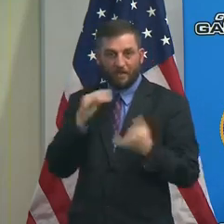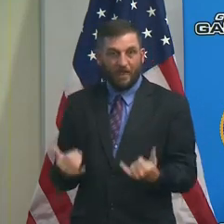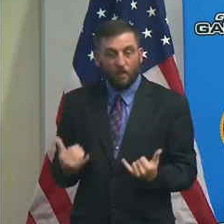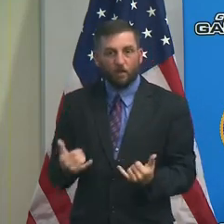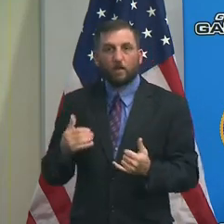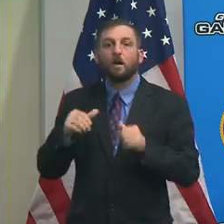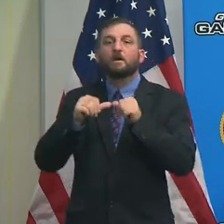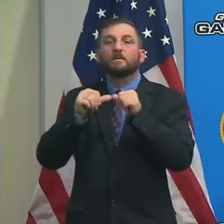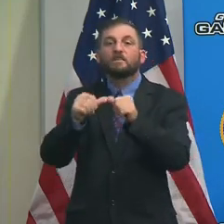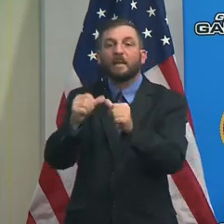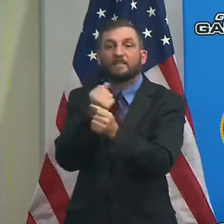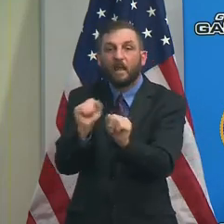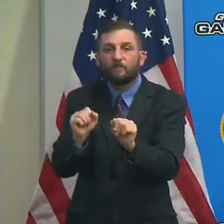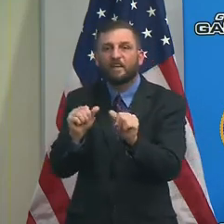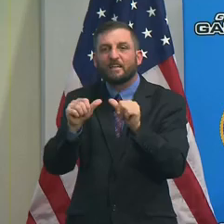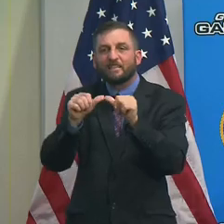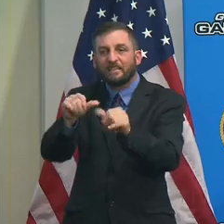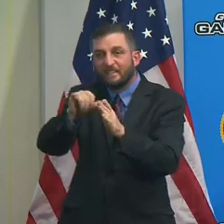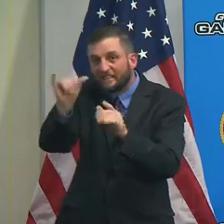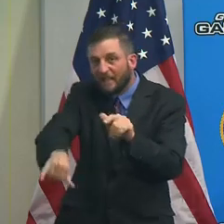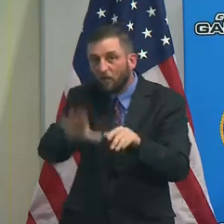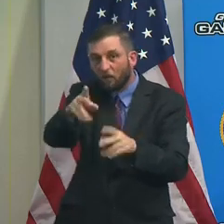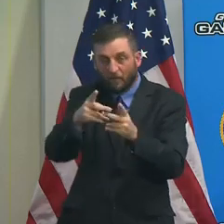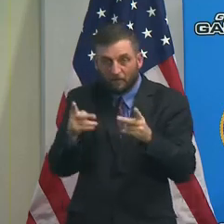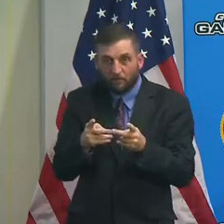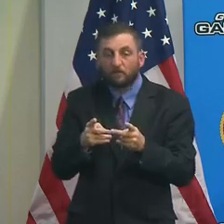put, and be vigilant.